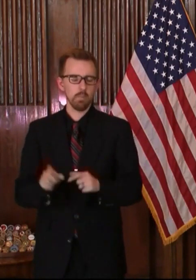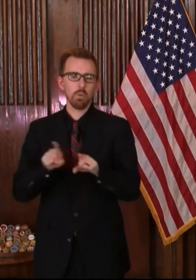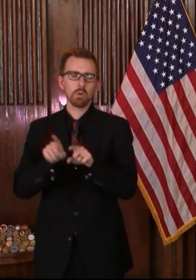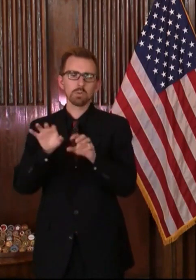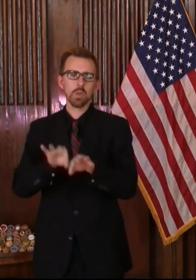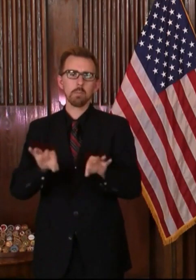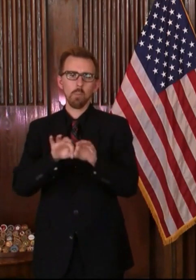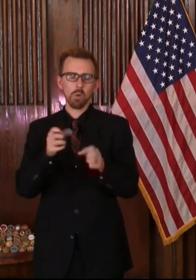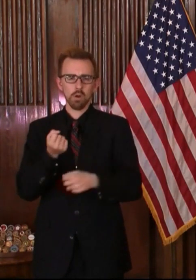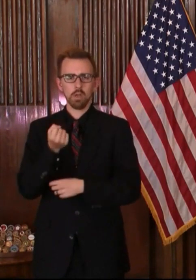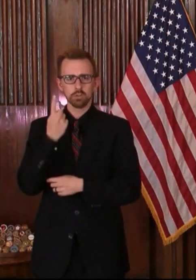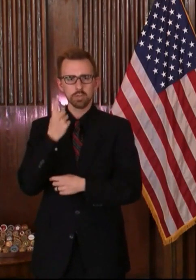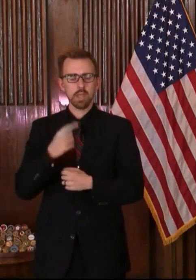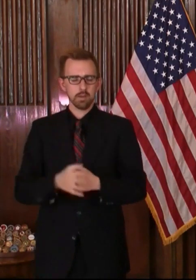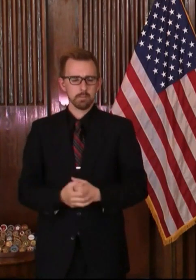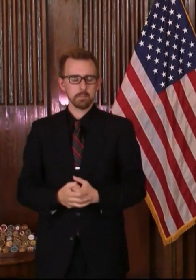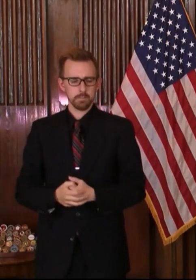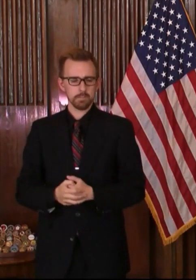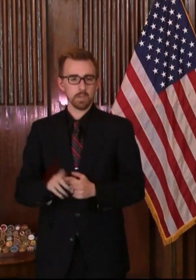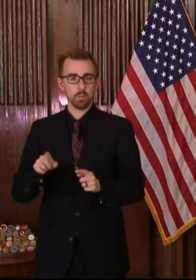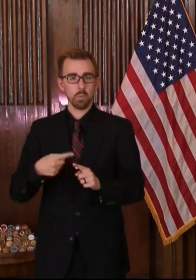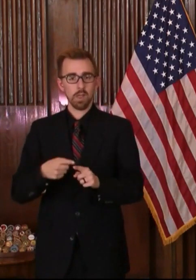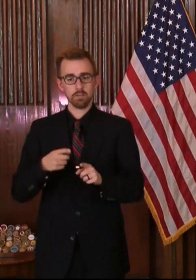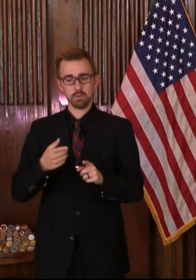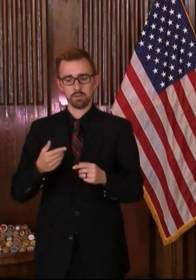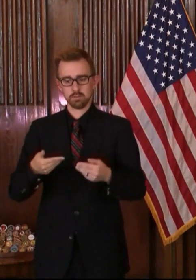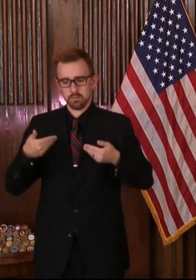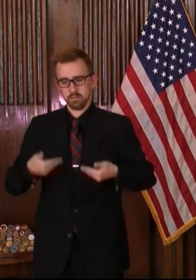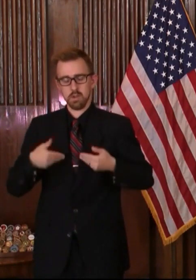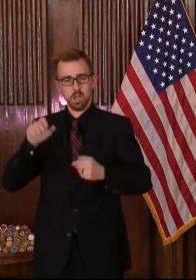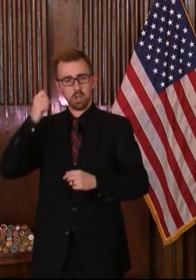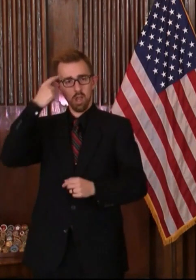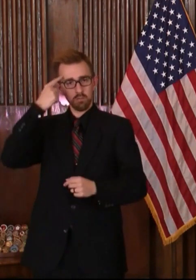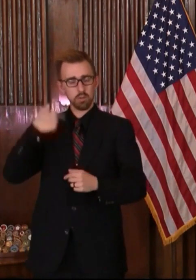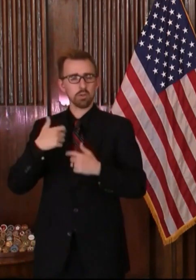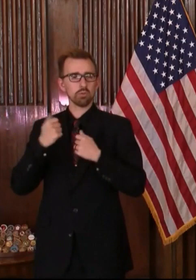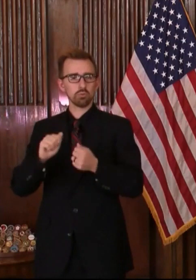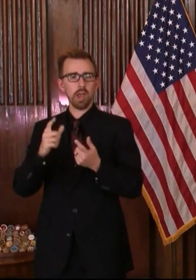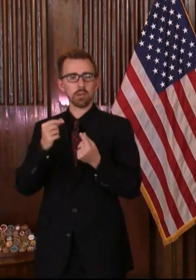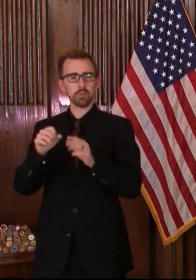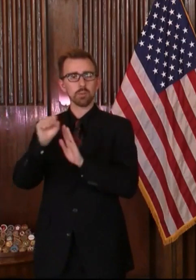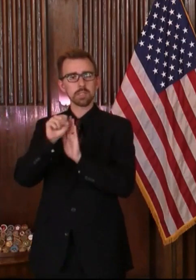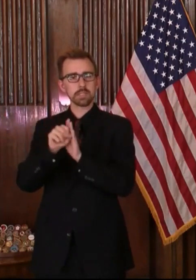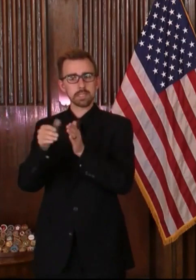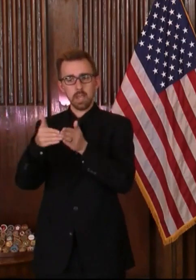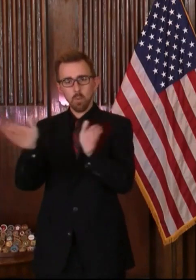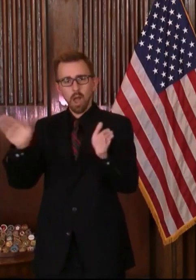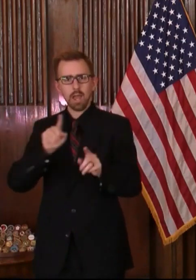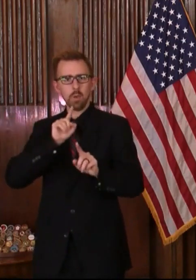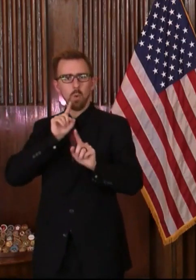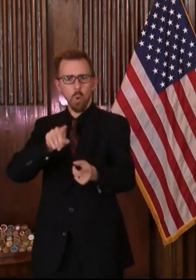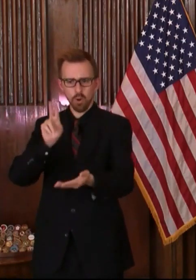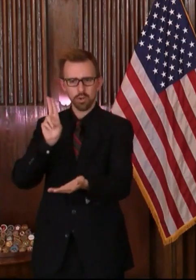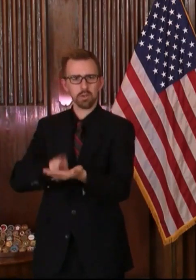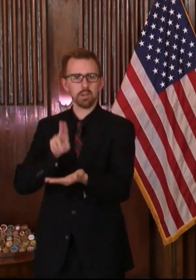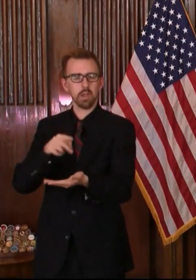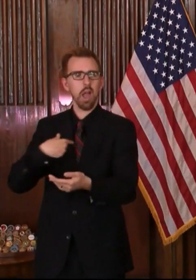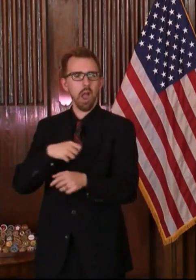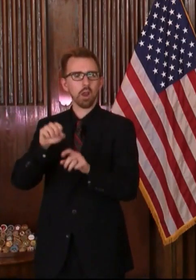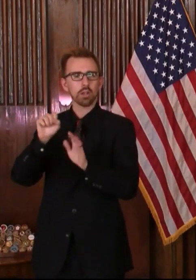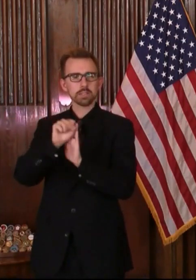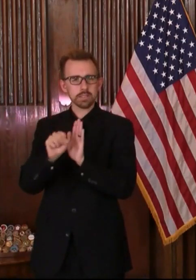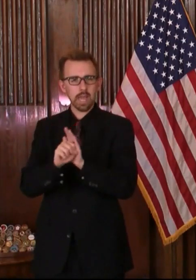important to understand, when you're the governor of the state of Missouri and you try to do a statewide order, our state